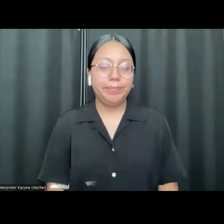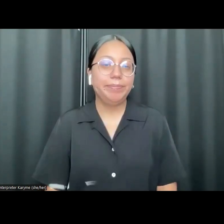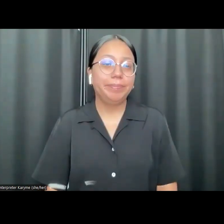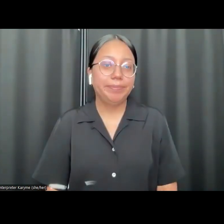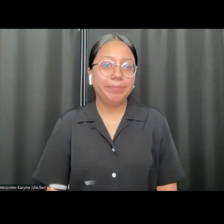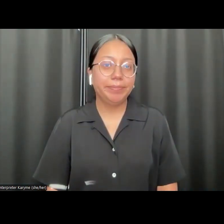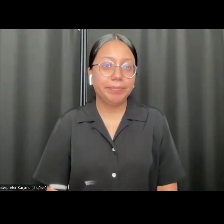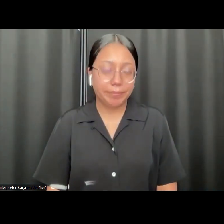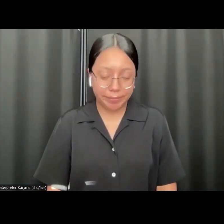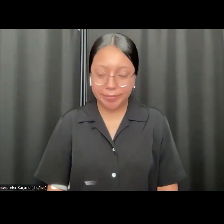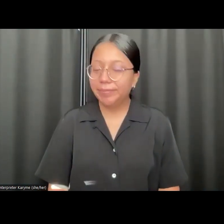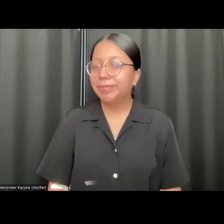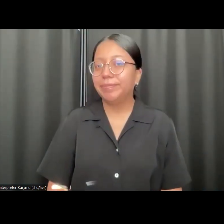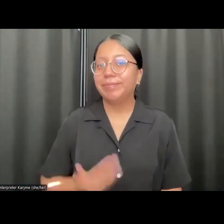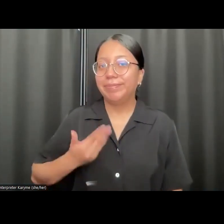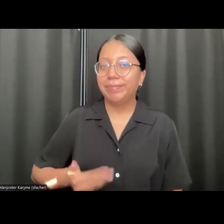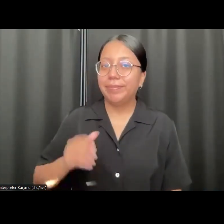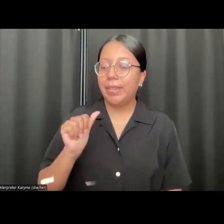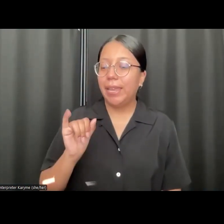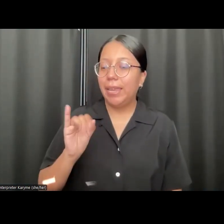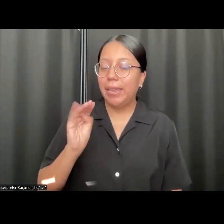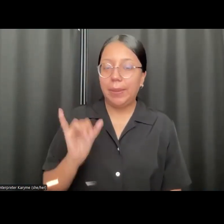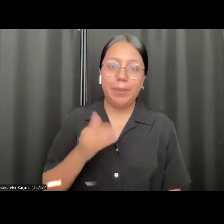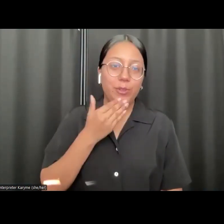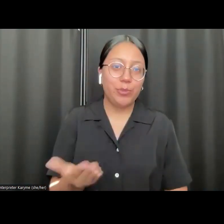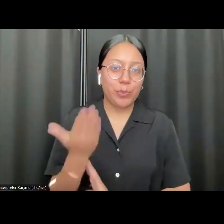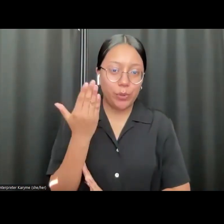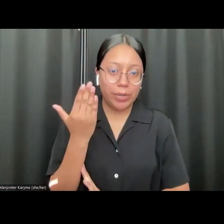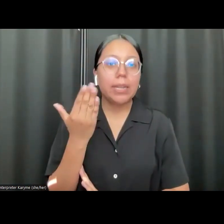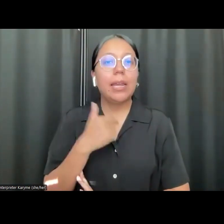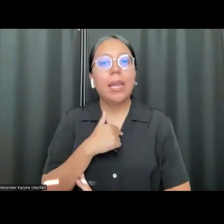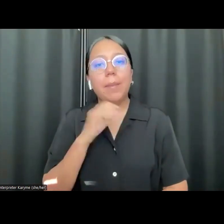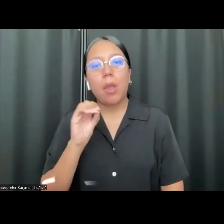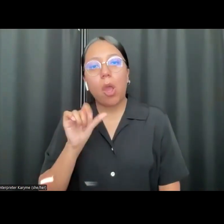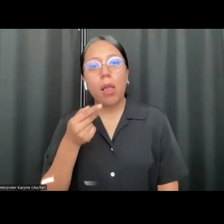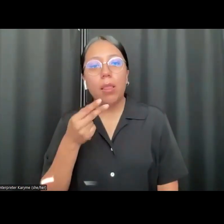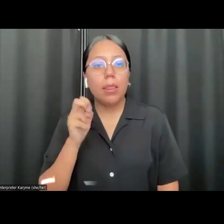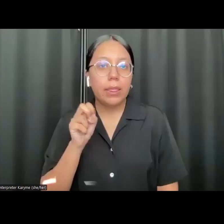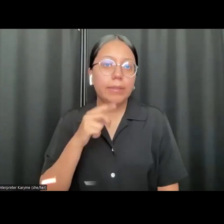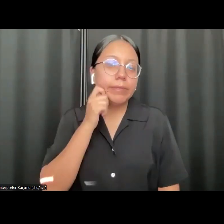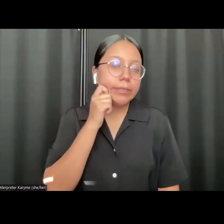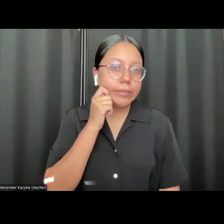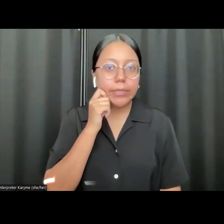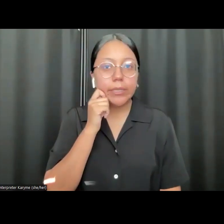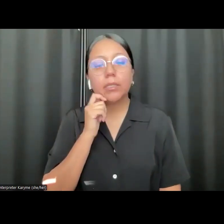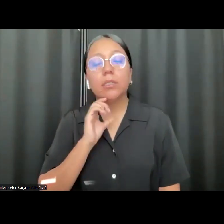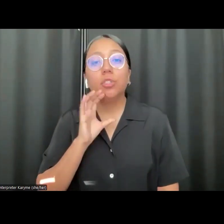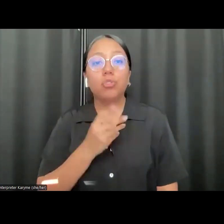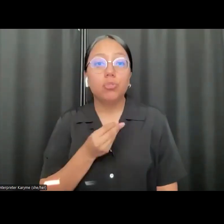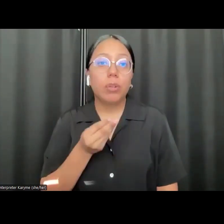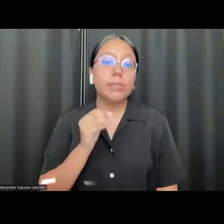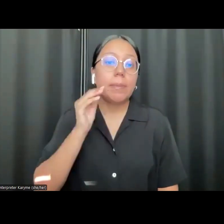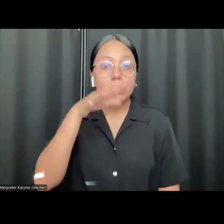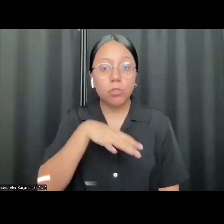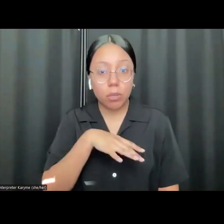Good morning, everyone. I'm Amy Hamrai. I'm an olive-skinned, transmasculine Iranian person with short,